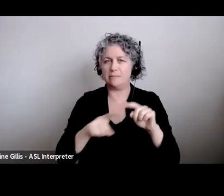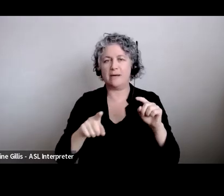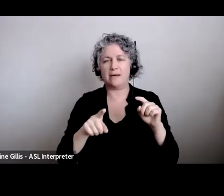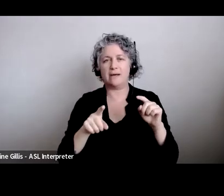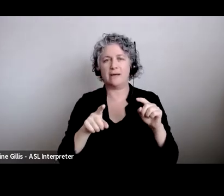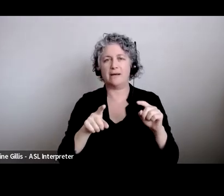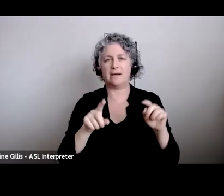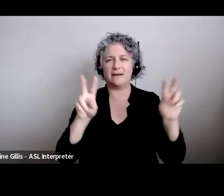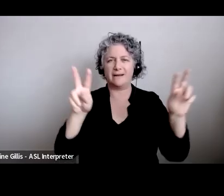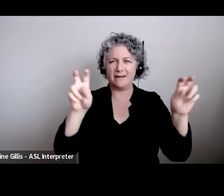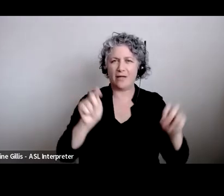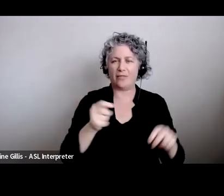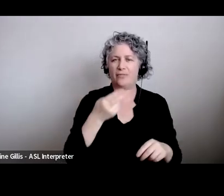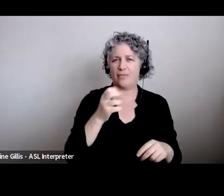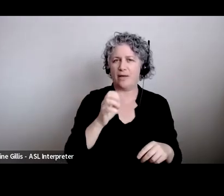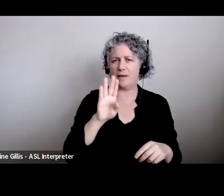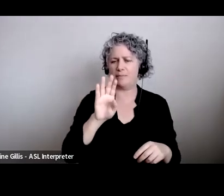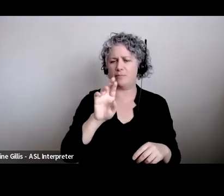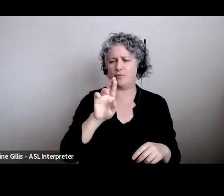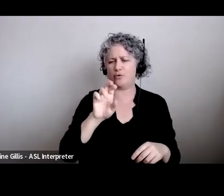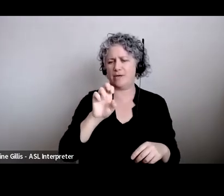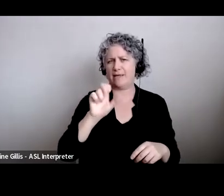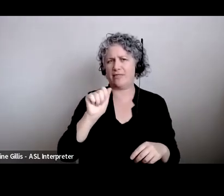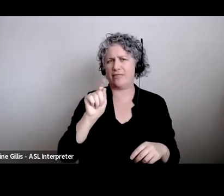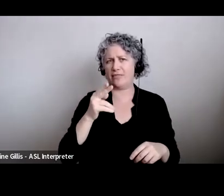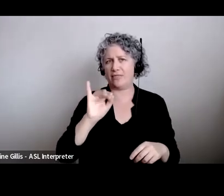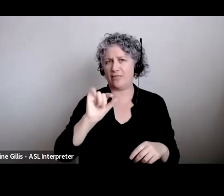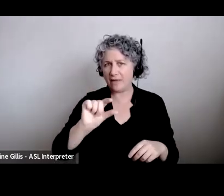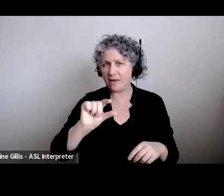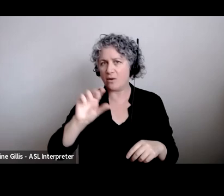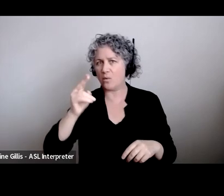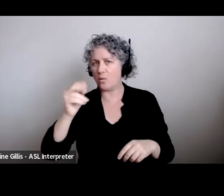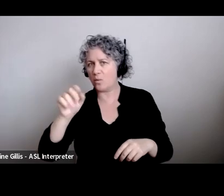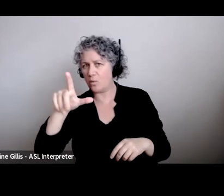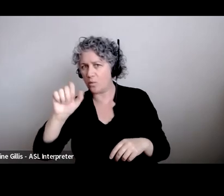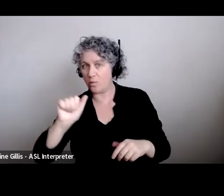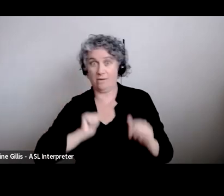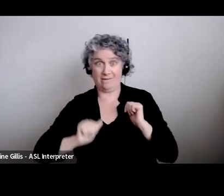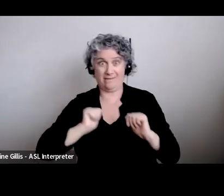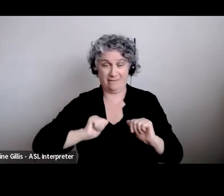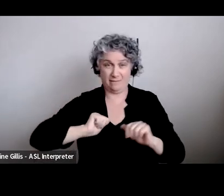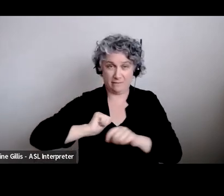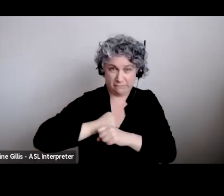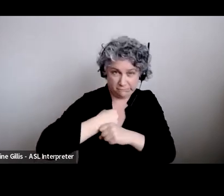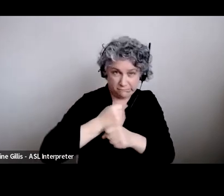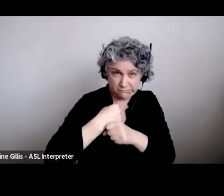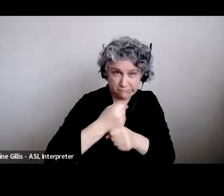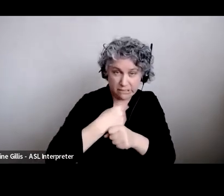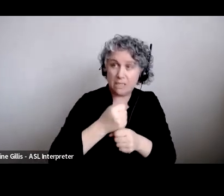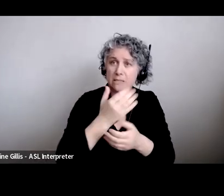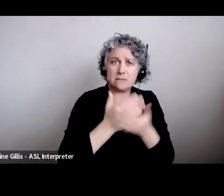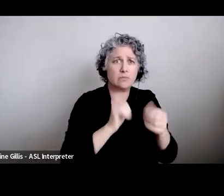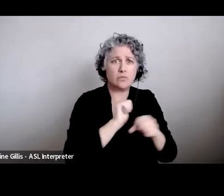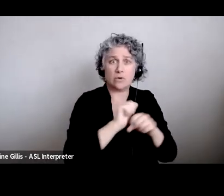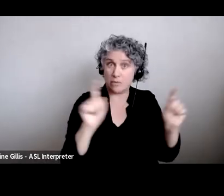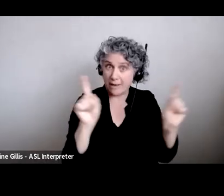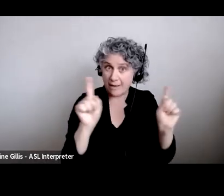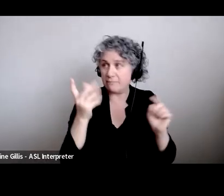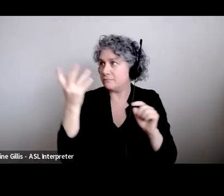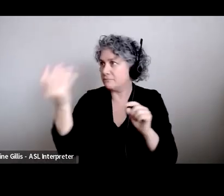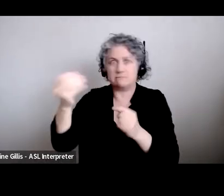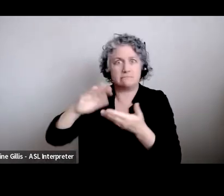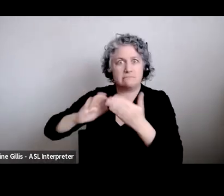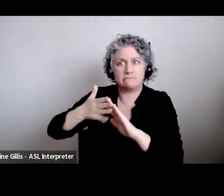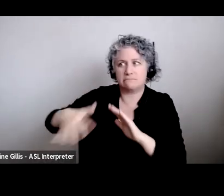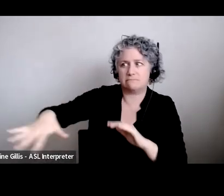hole, some of the work happened in community, because as I was